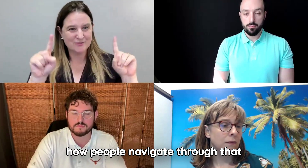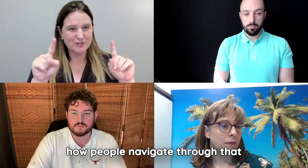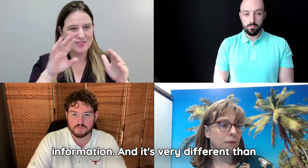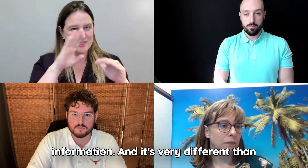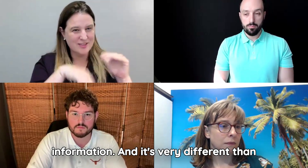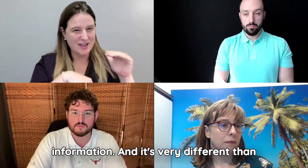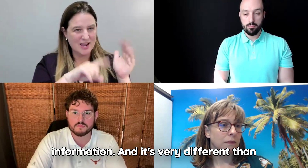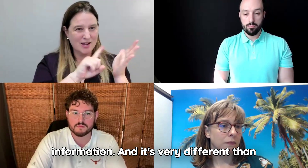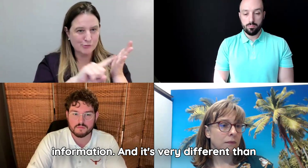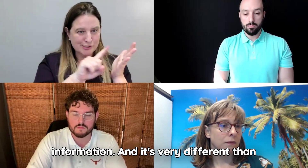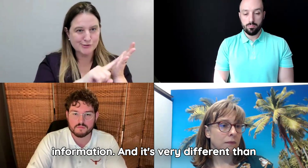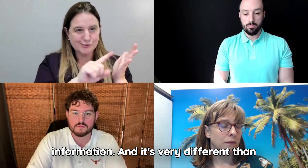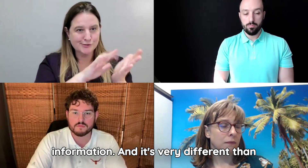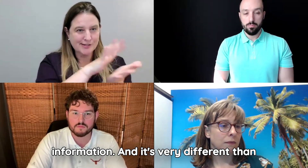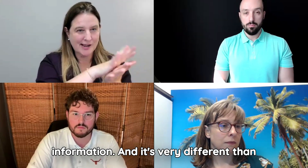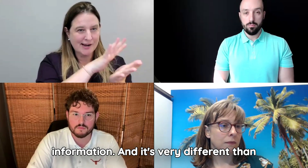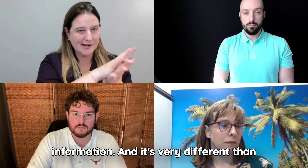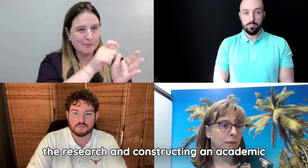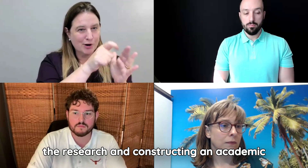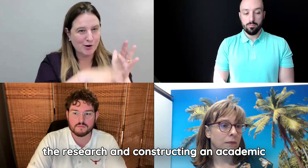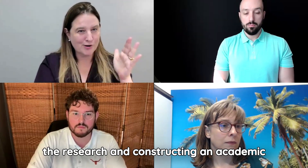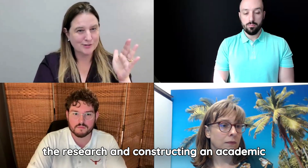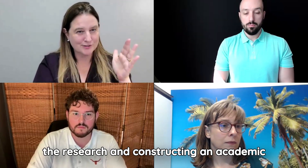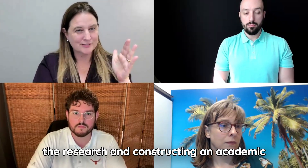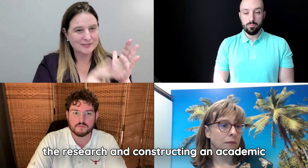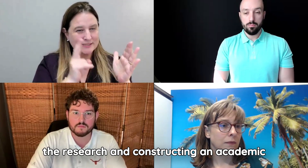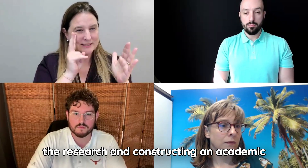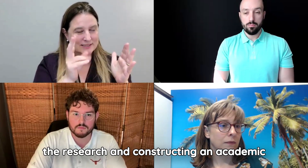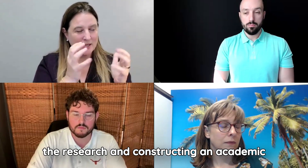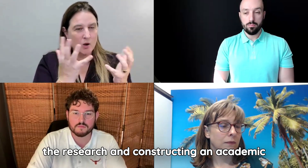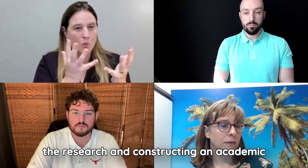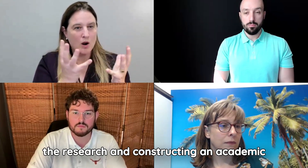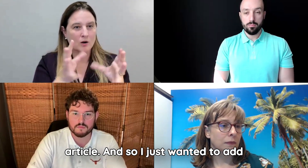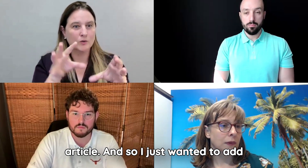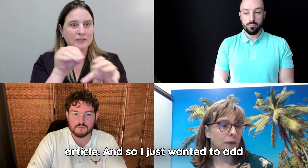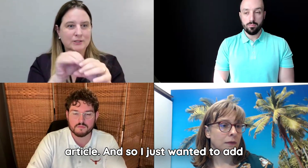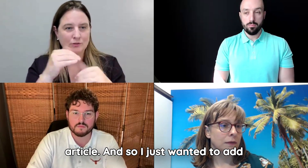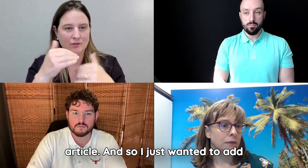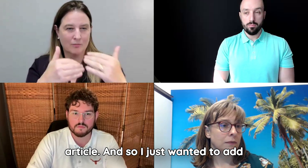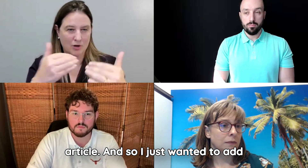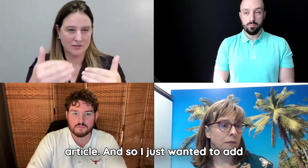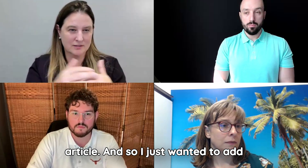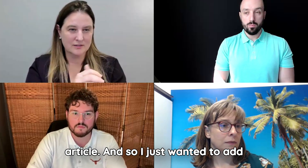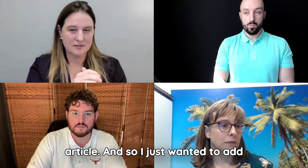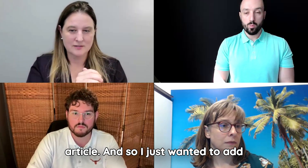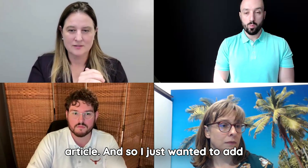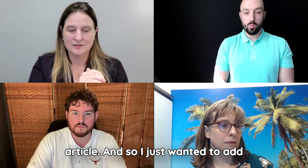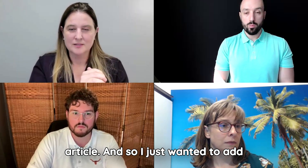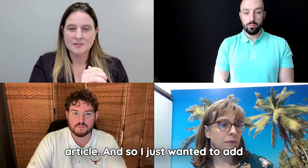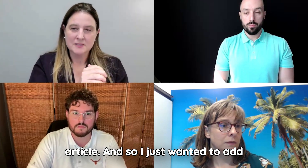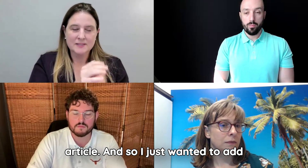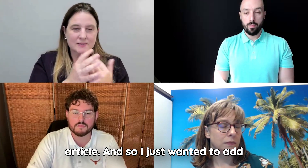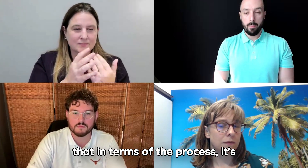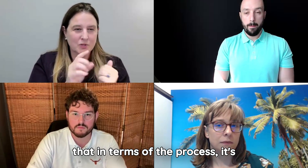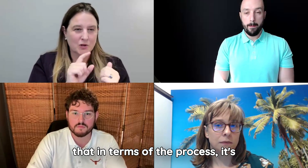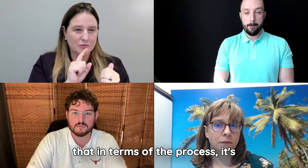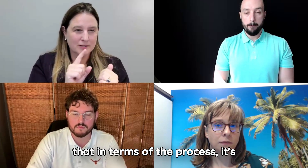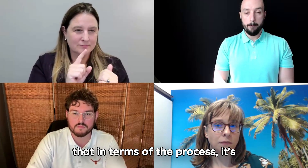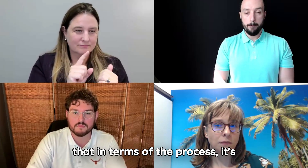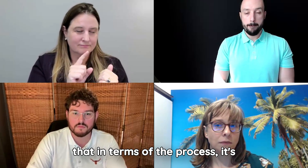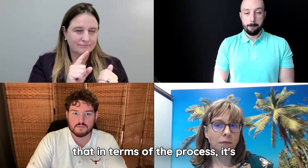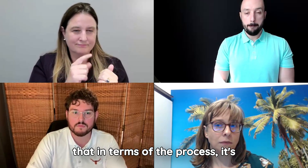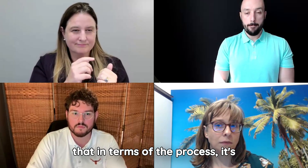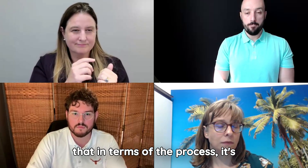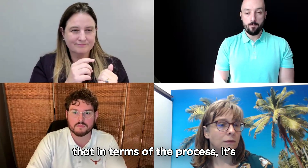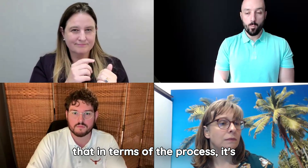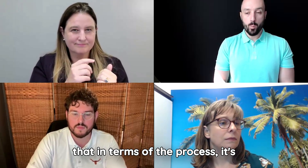information. And it's very different than the research and constructing an academic article. And so I just wanted